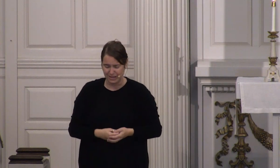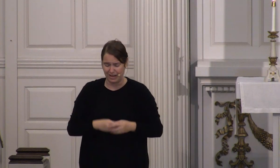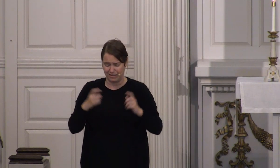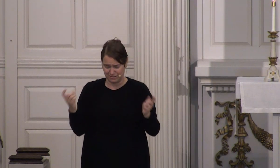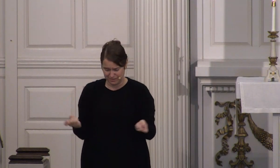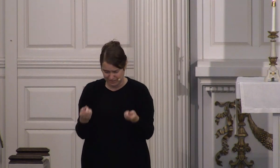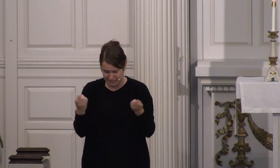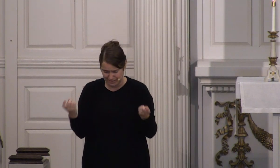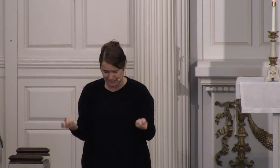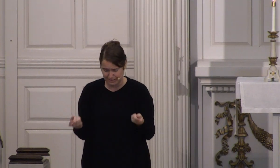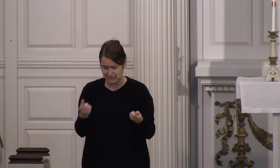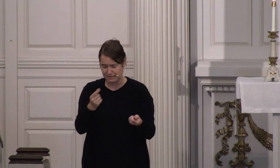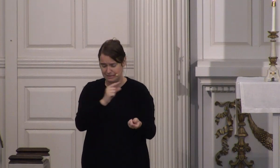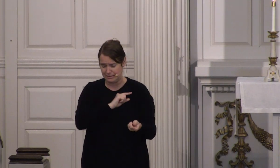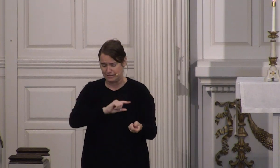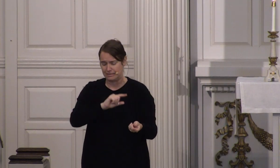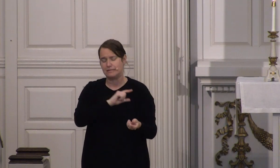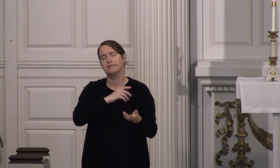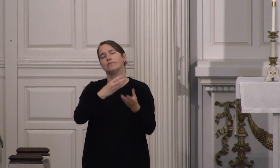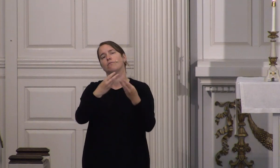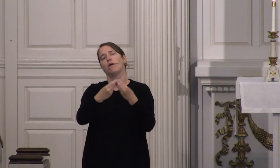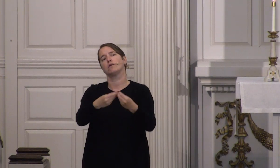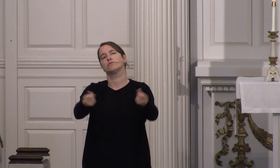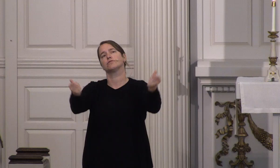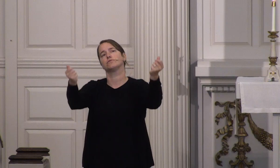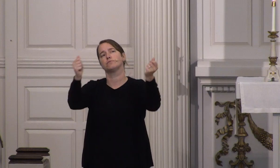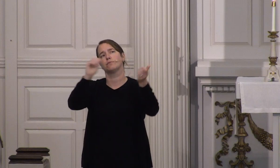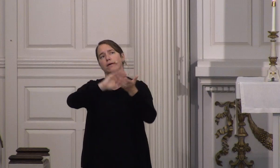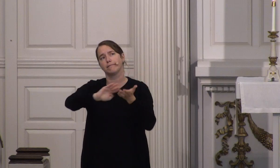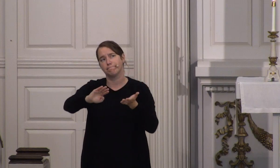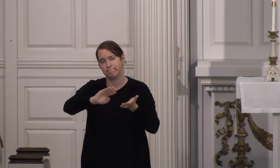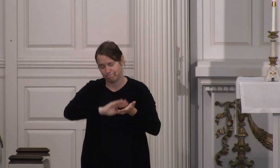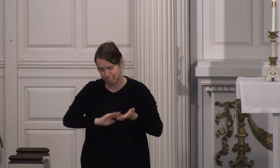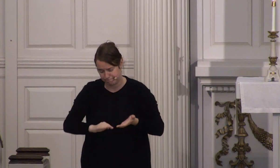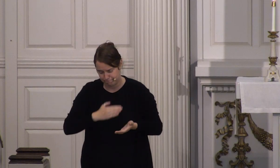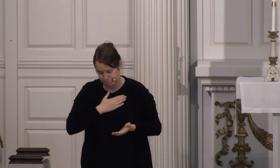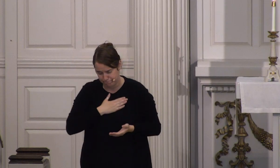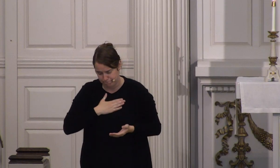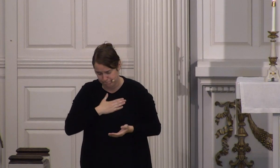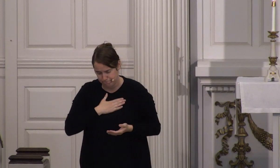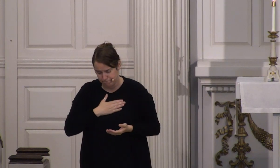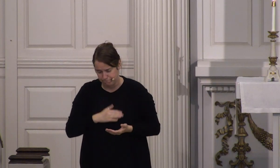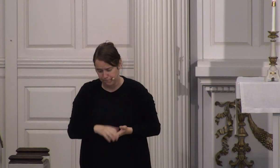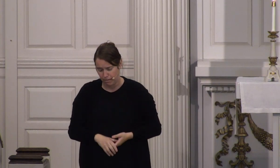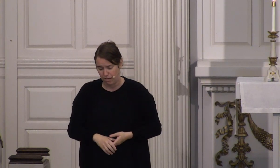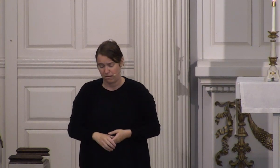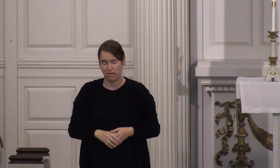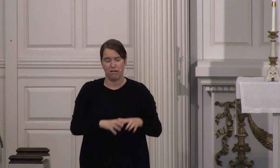stubborn heart and will, melt the frozen wall.